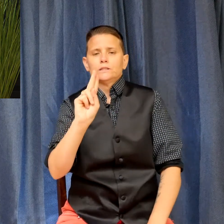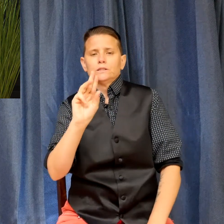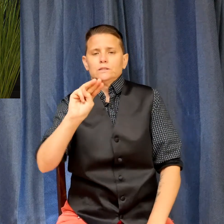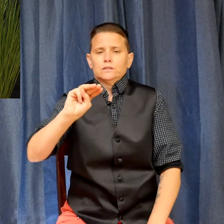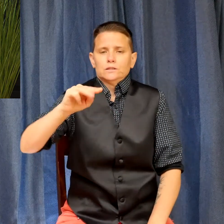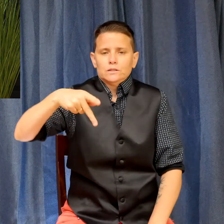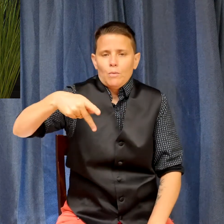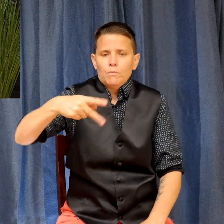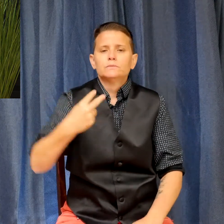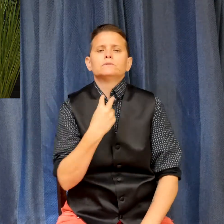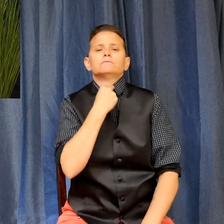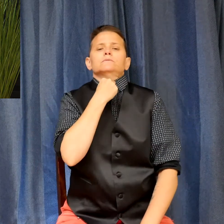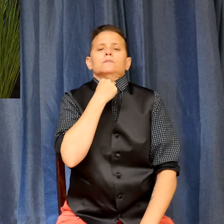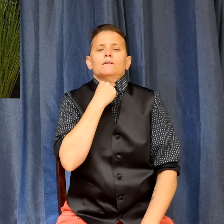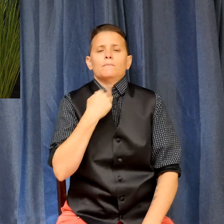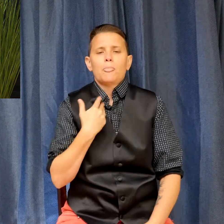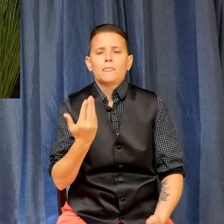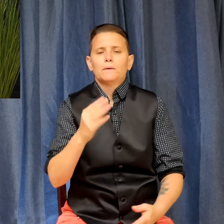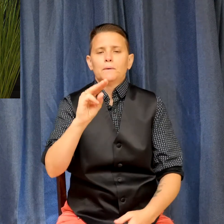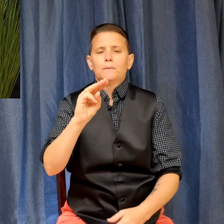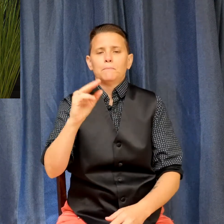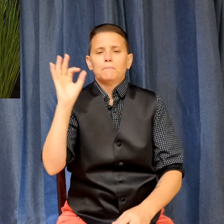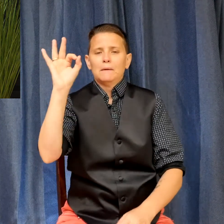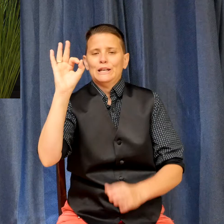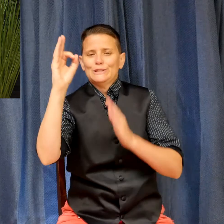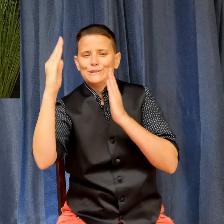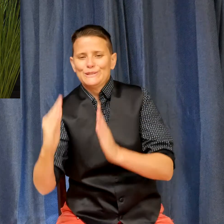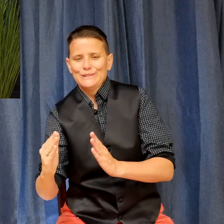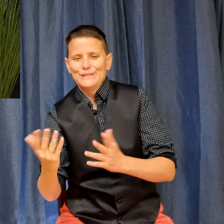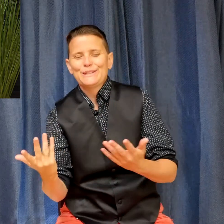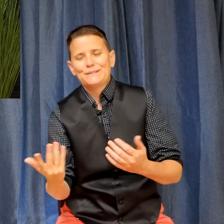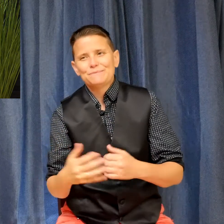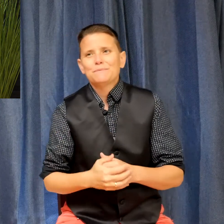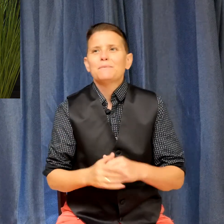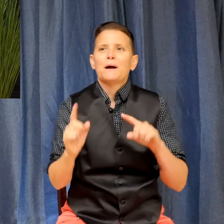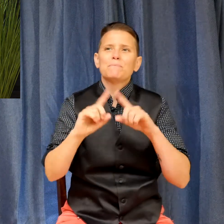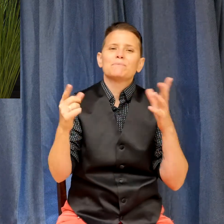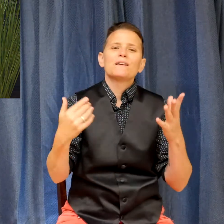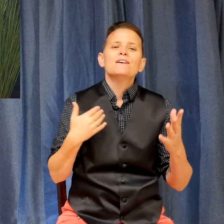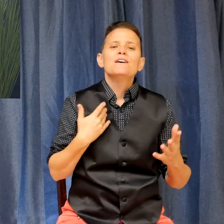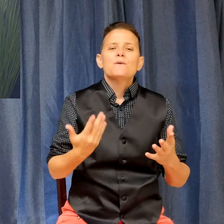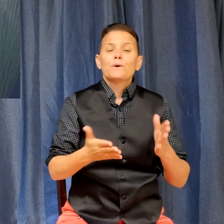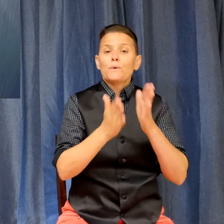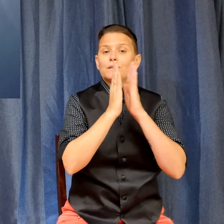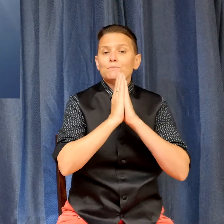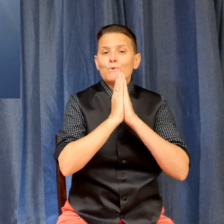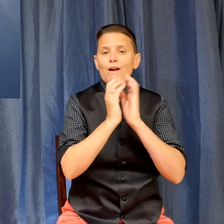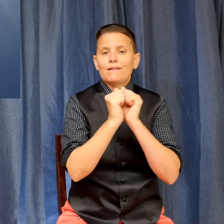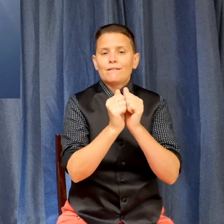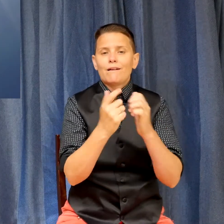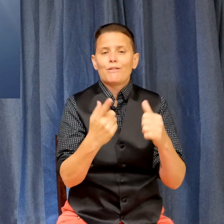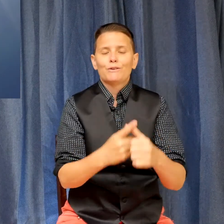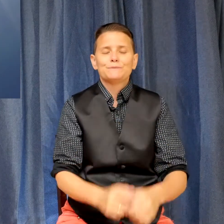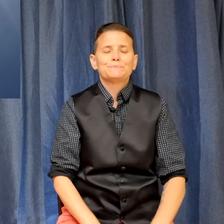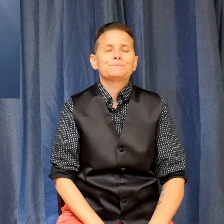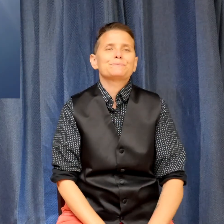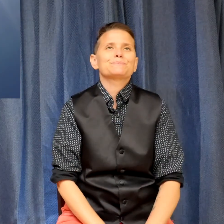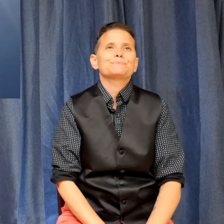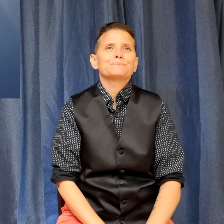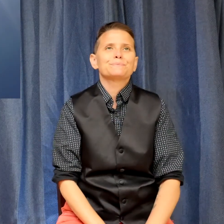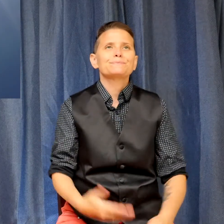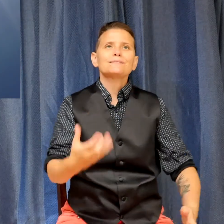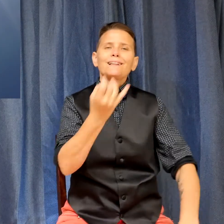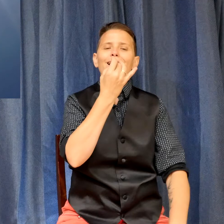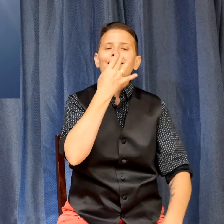following our prayer for protection. So I invite us to speak our prayer for protection together. The light of